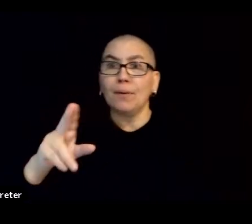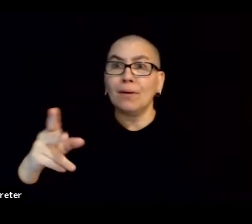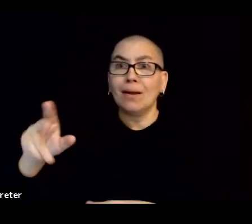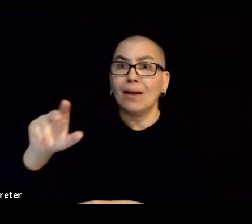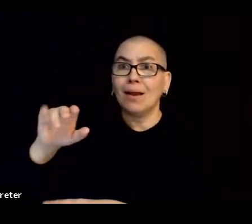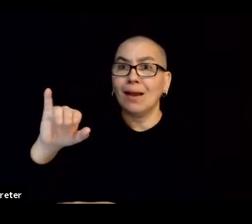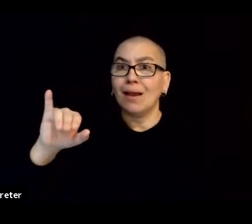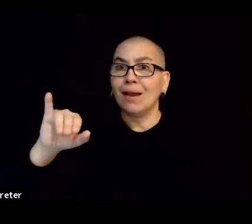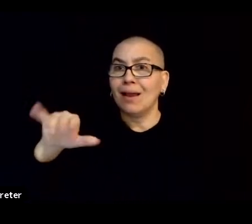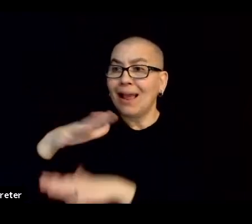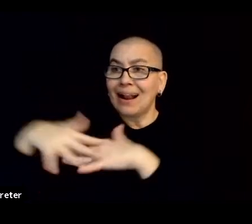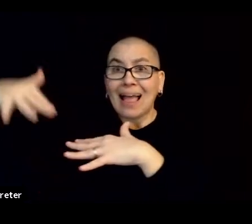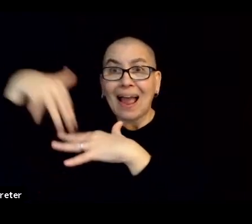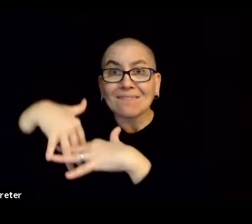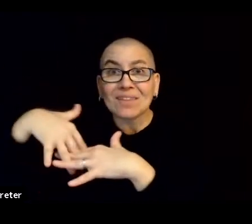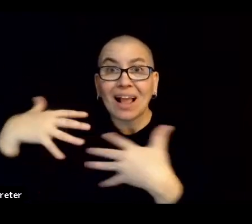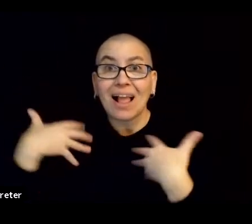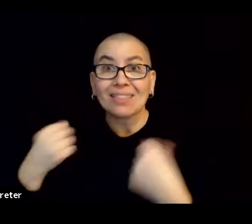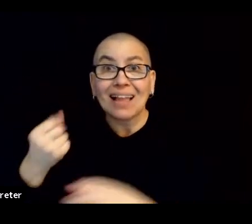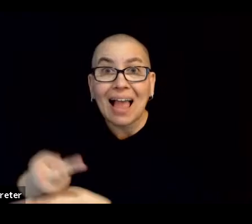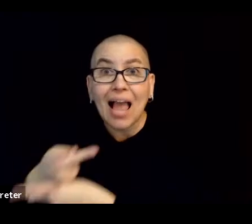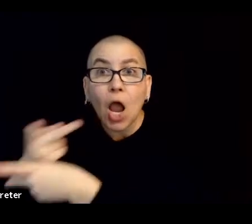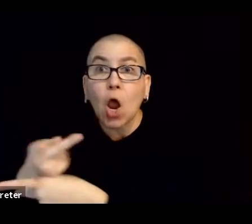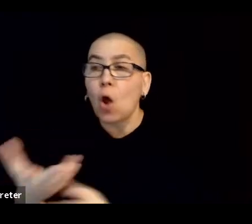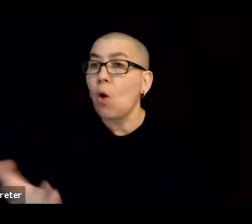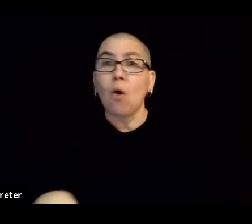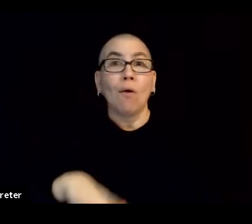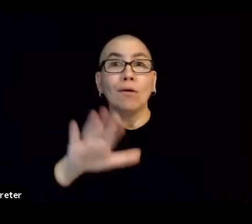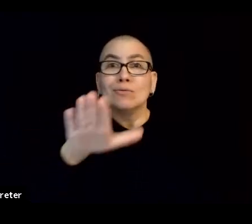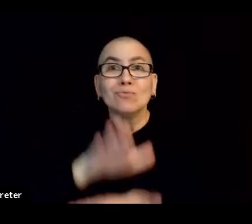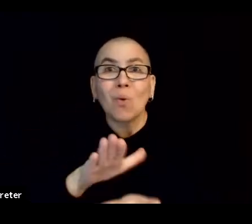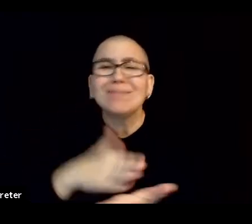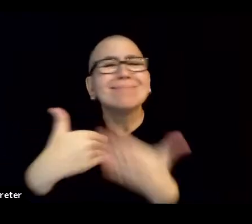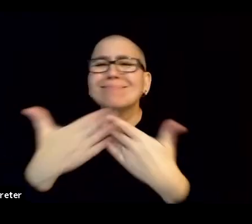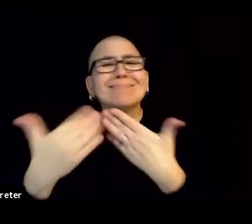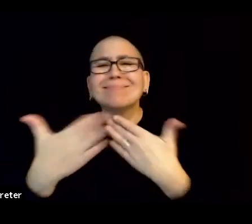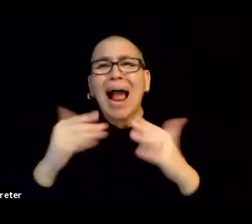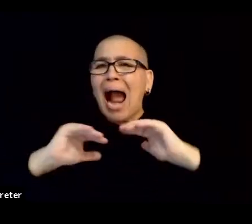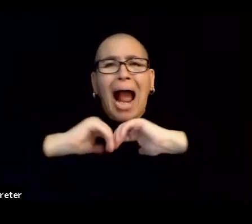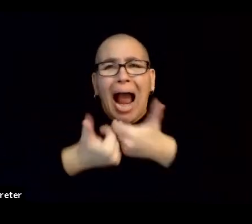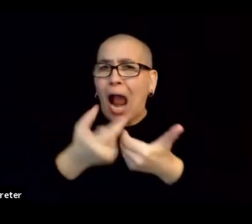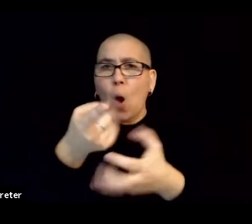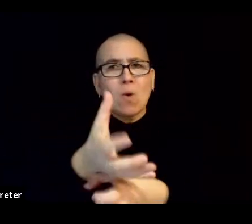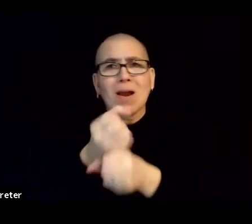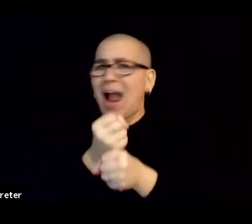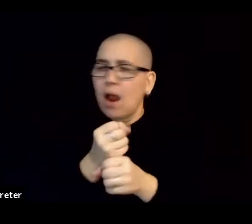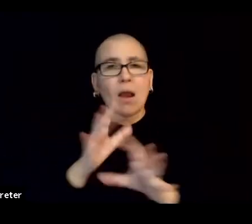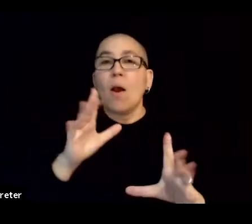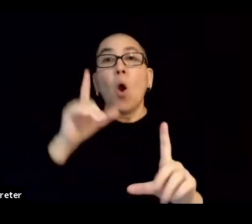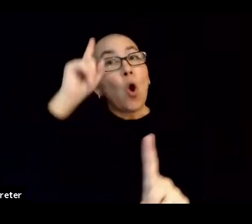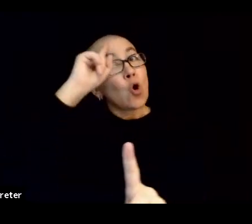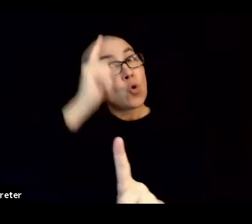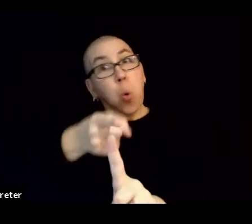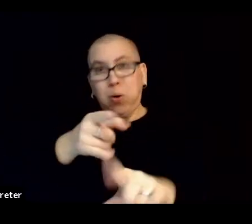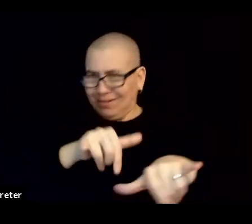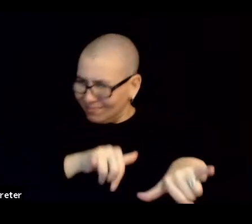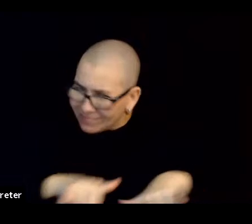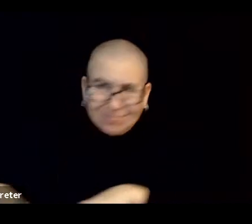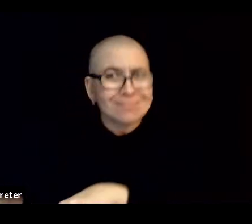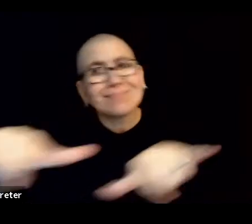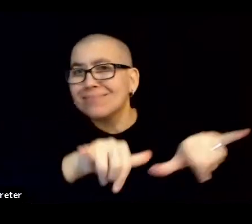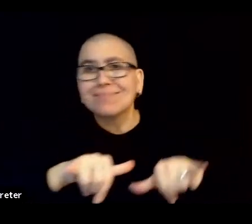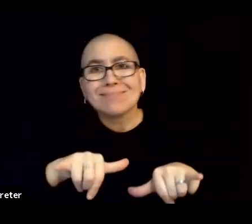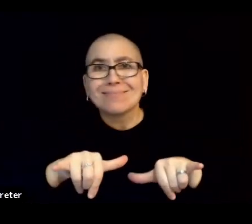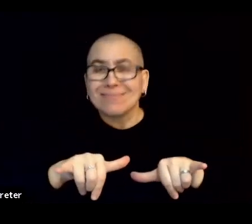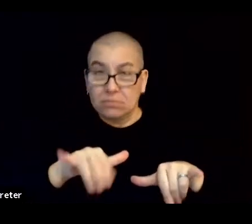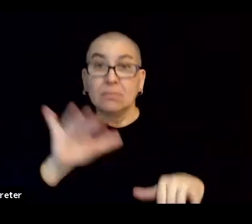access, but we want to make that, as it was said about our testing program, the most friction-free way to